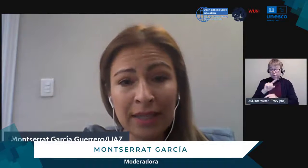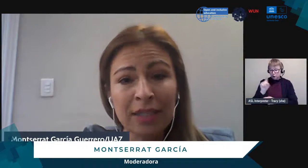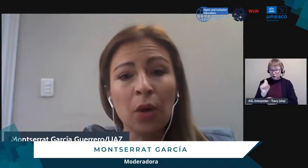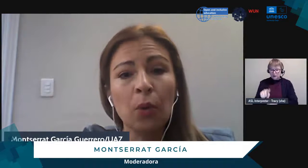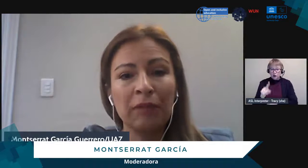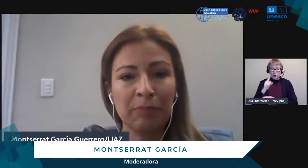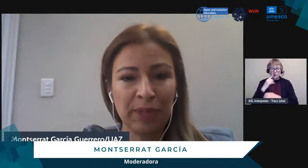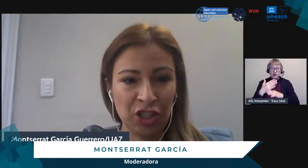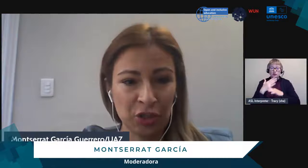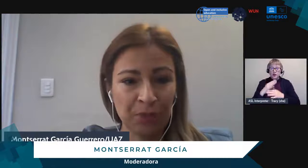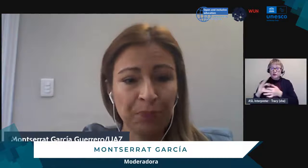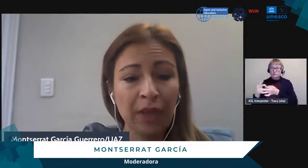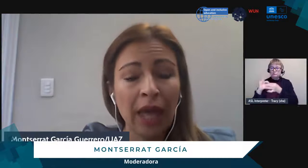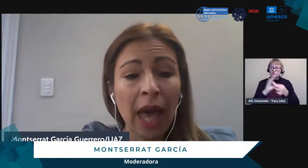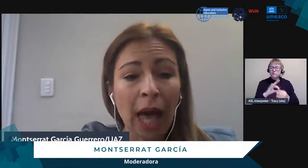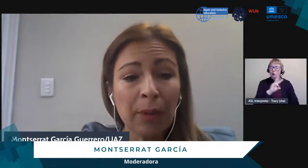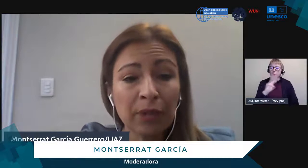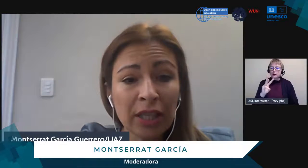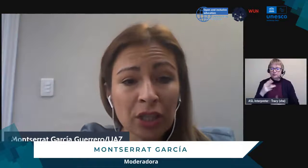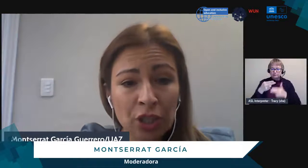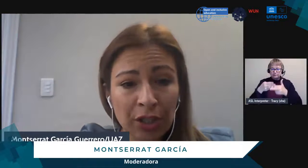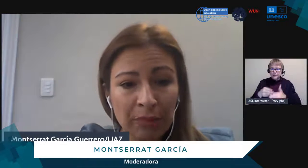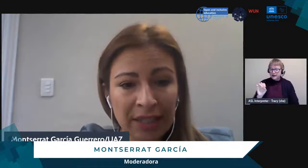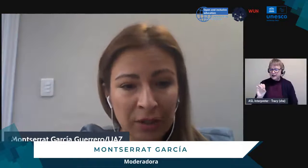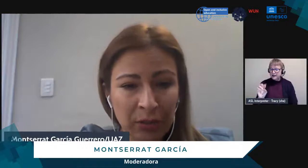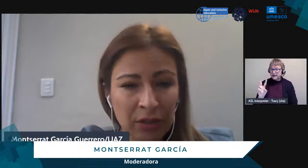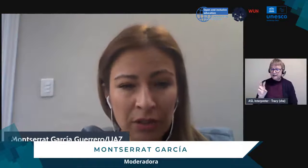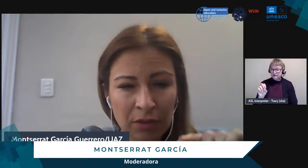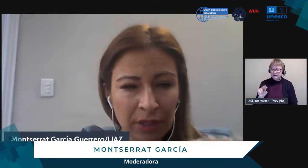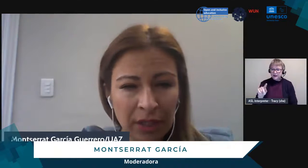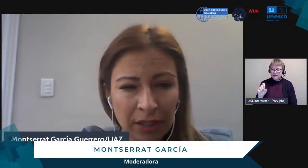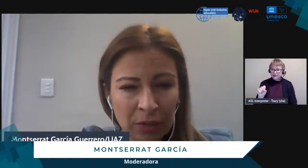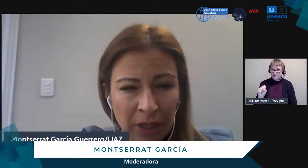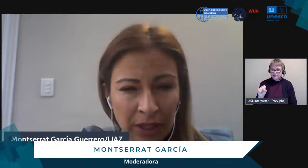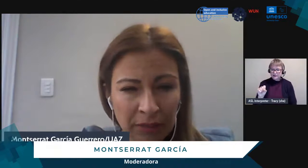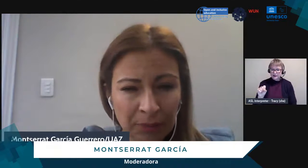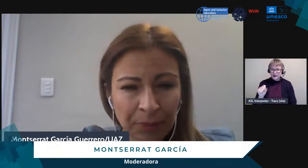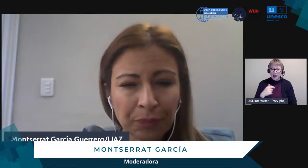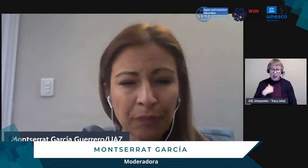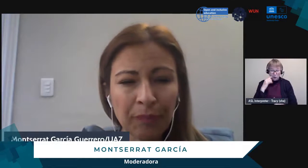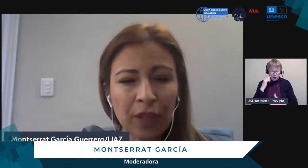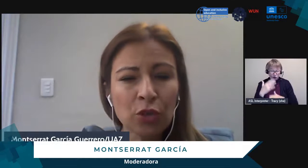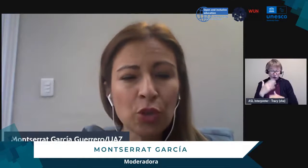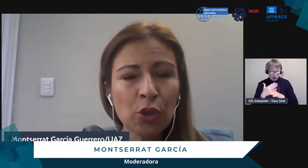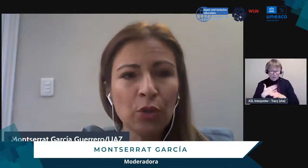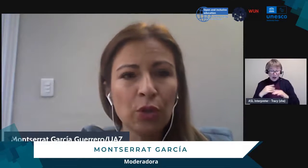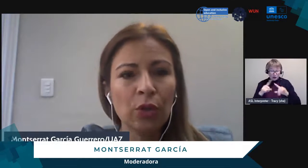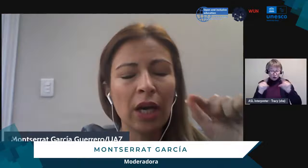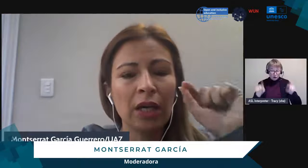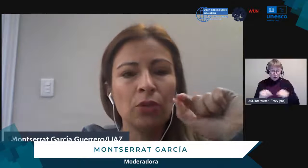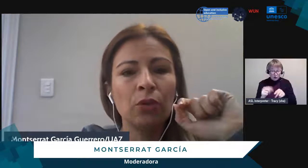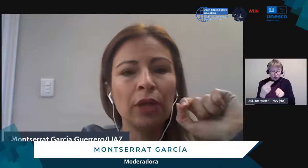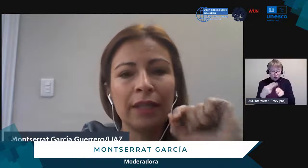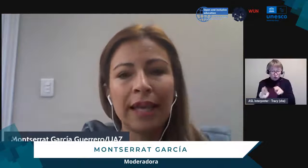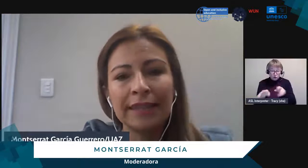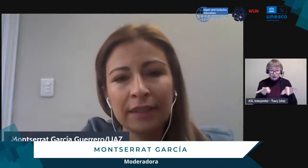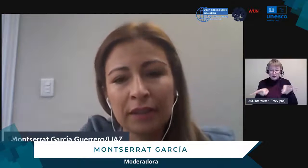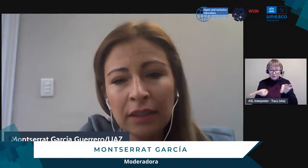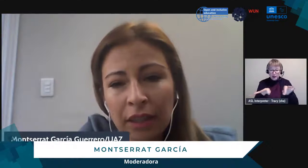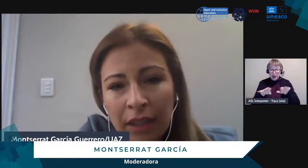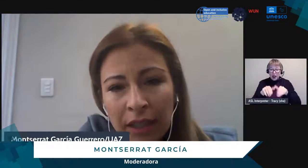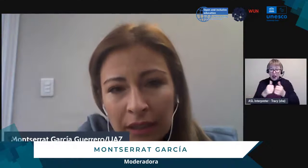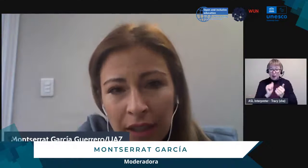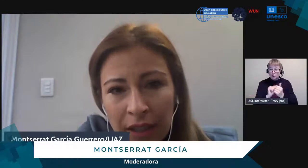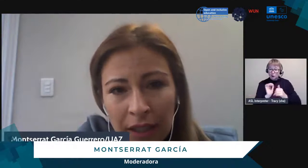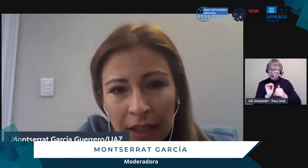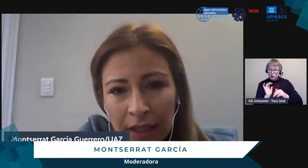the events webpage. I'm gonna share my screen just for a little while to show you how you can